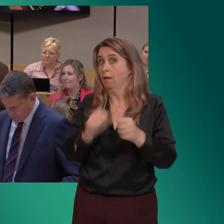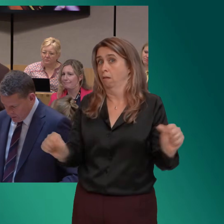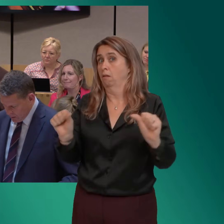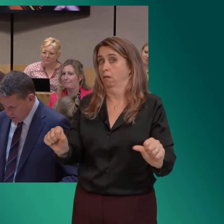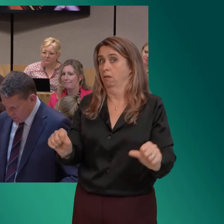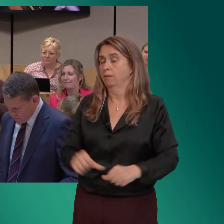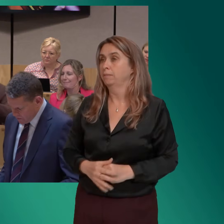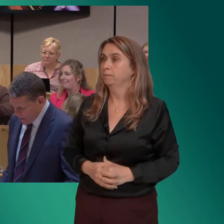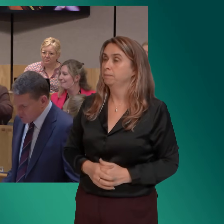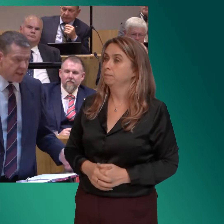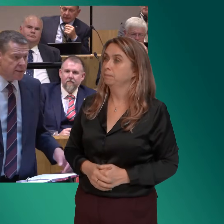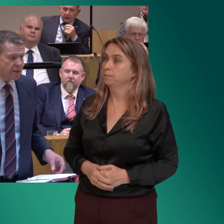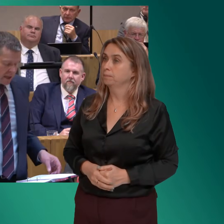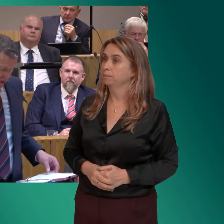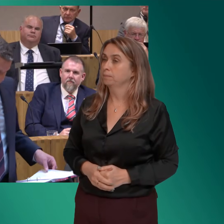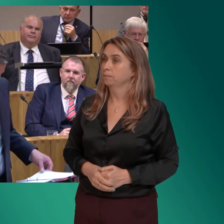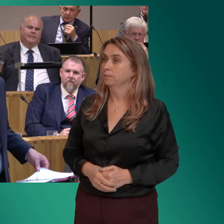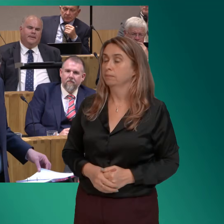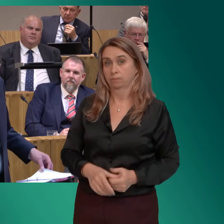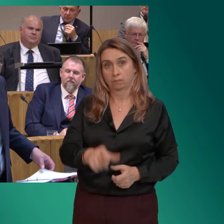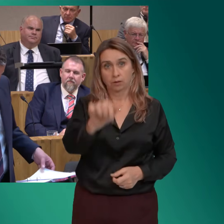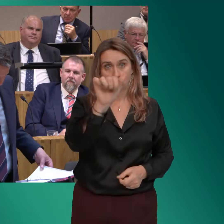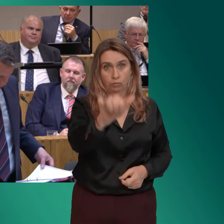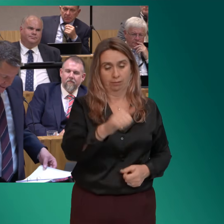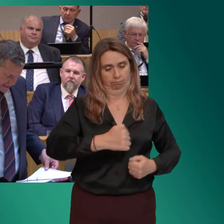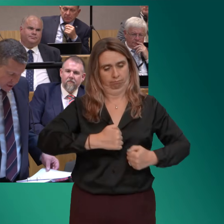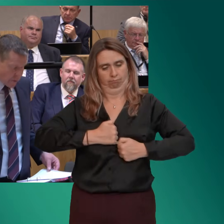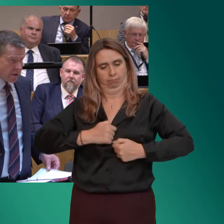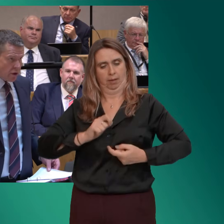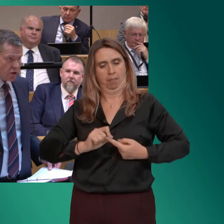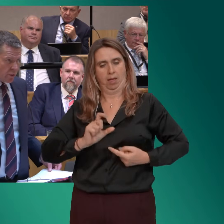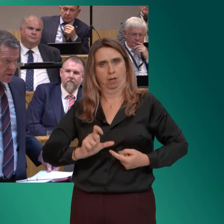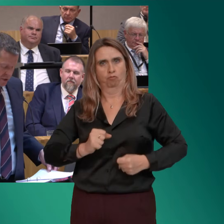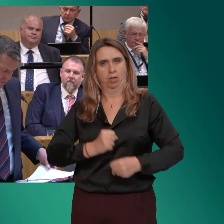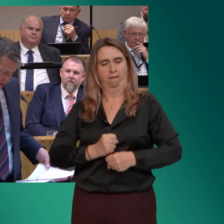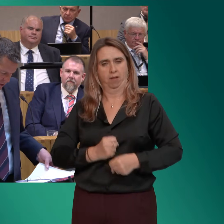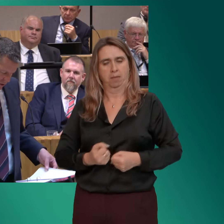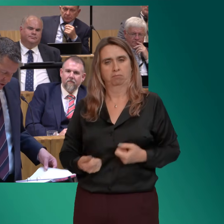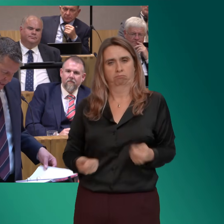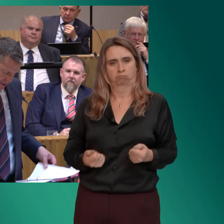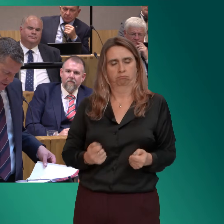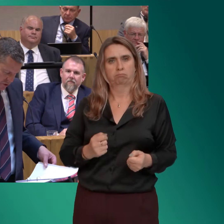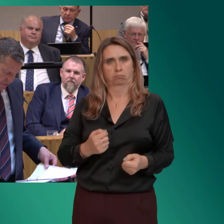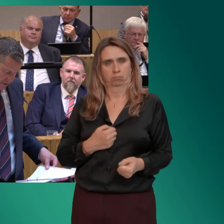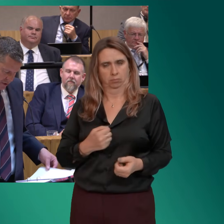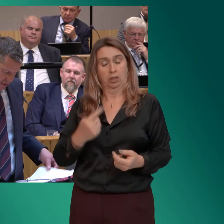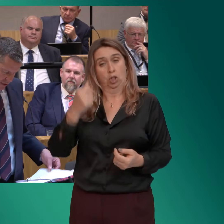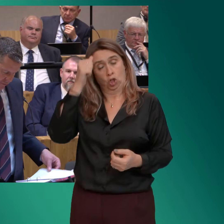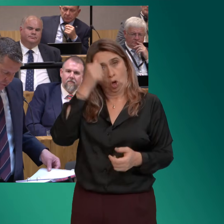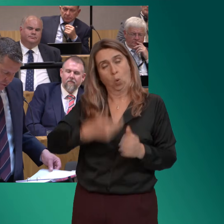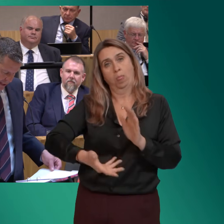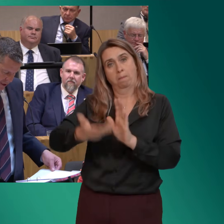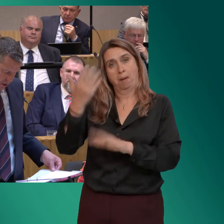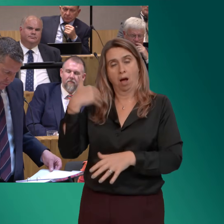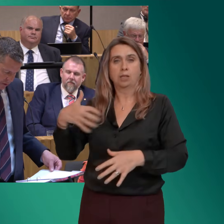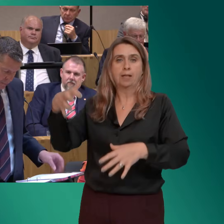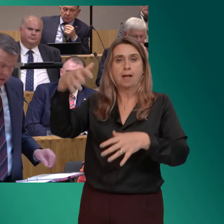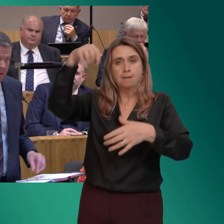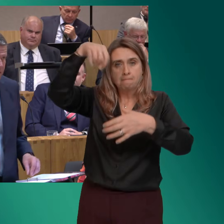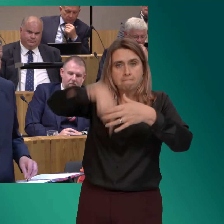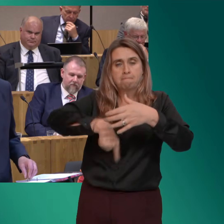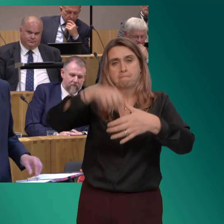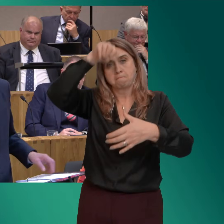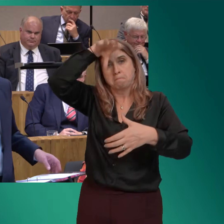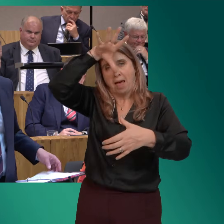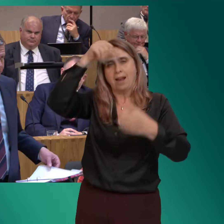Diolch. The member's right. This government is committed to dealing with the consequences of our industrial past and ensuring justice for our coalfield